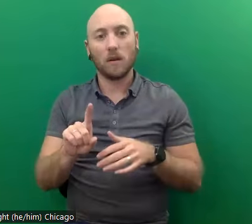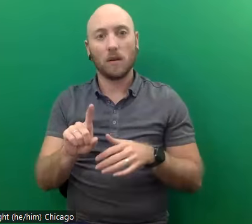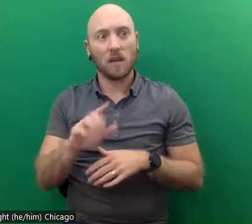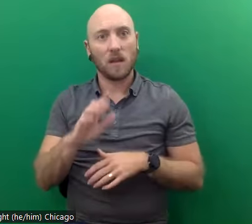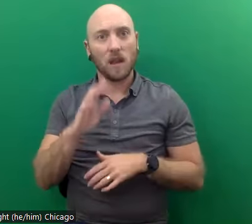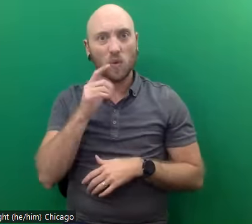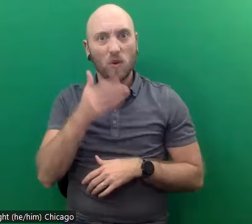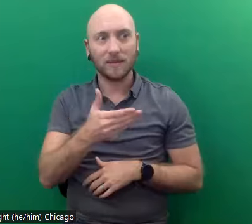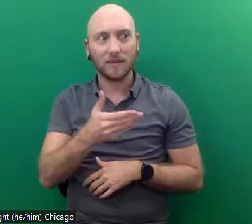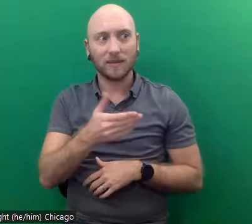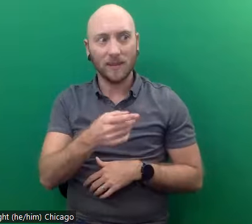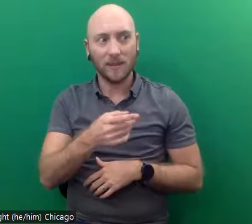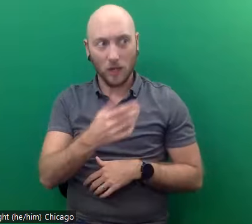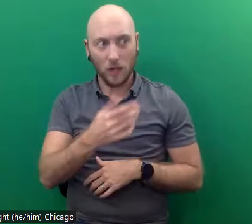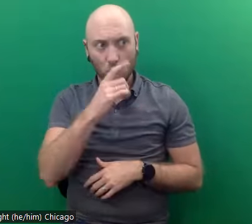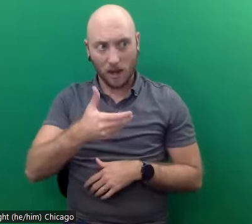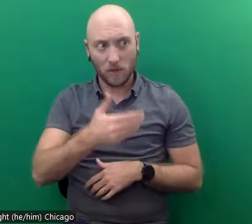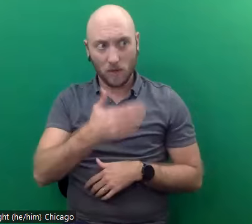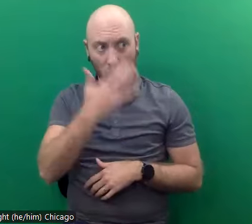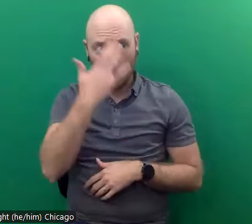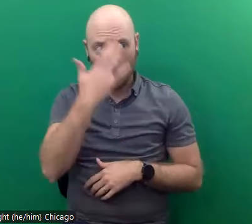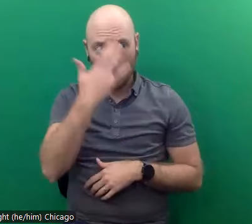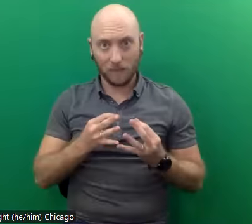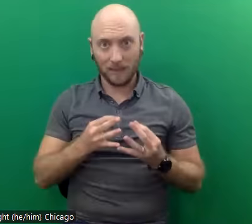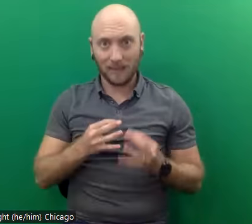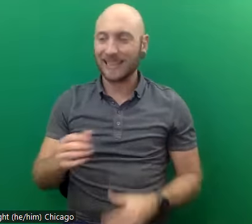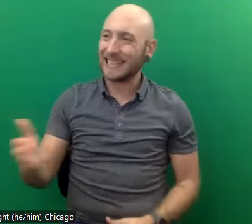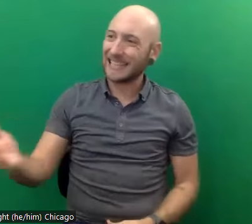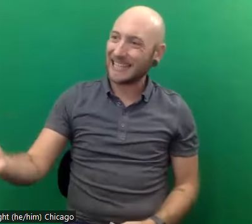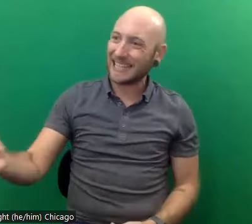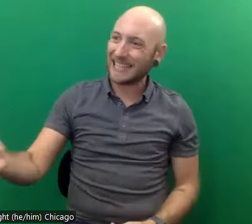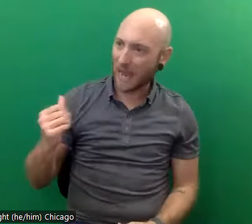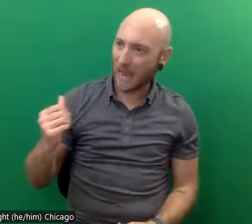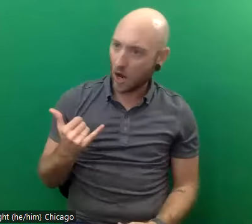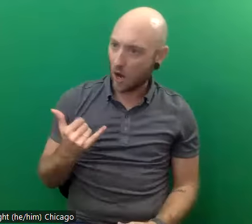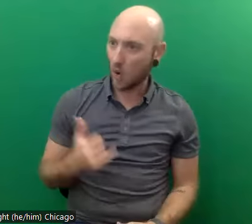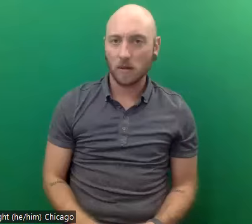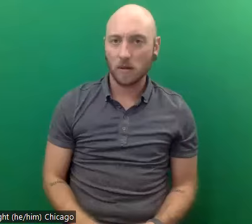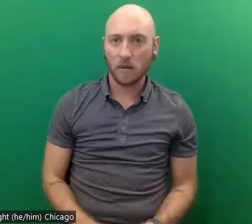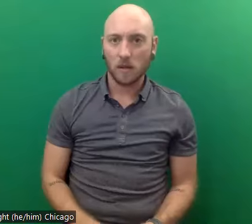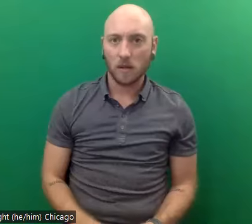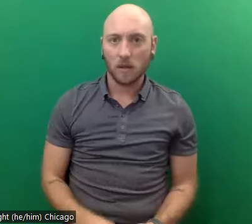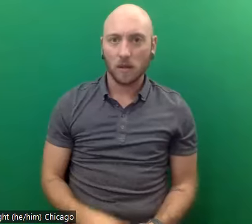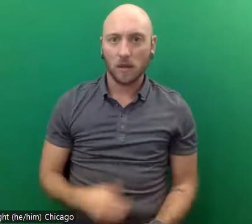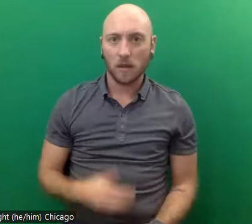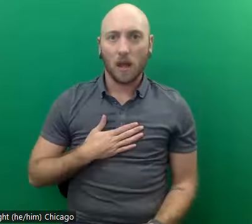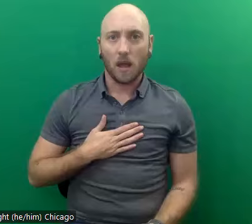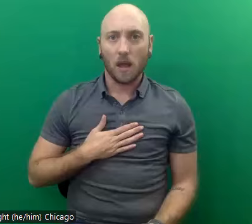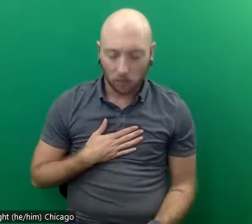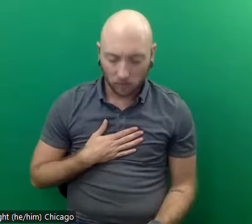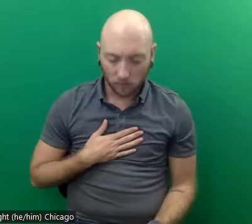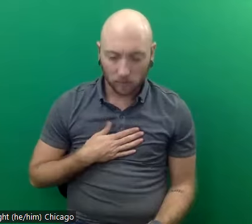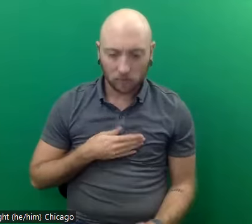I was, and he knew my family, and he said, "Get in the back of my car," and I had my spirit, my will was broke. I